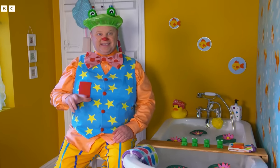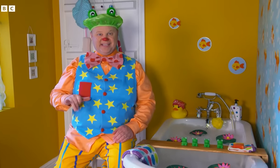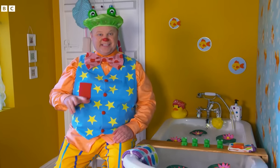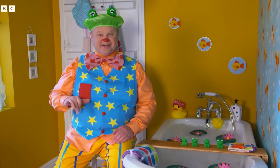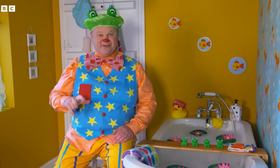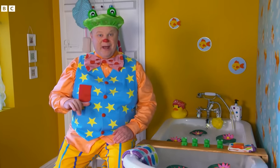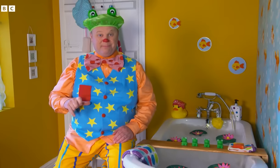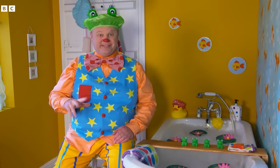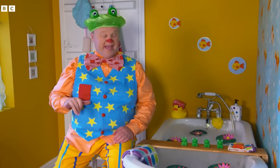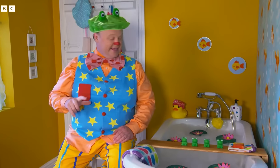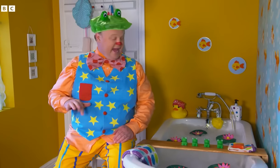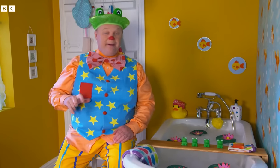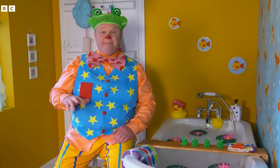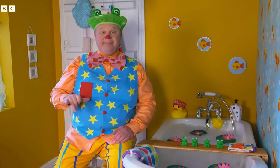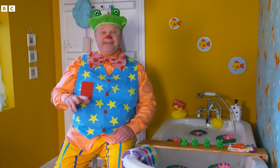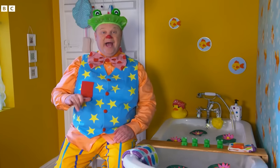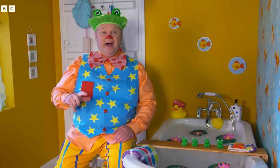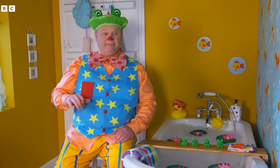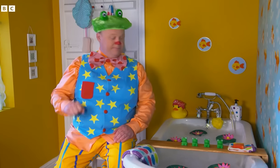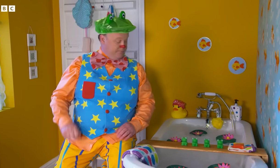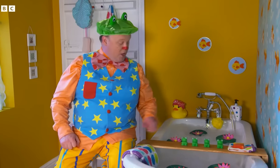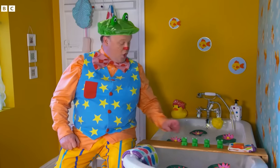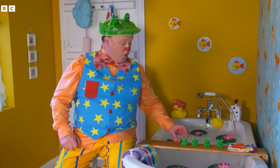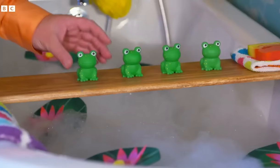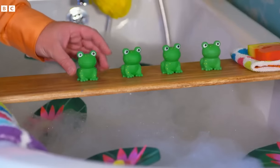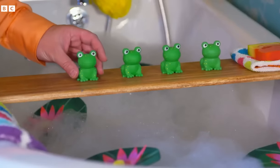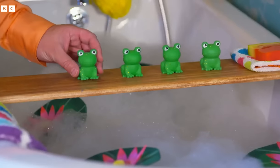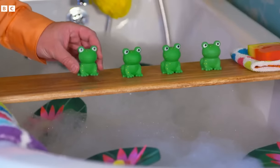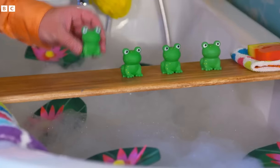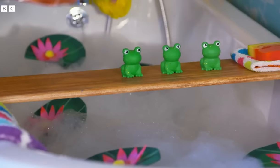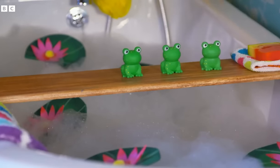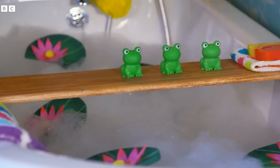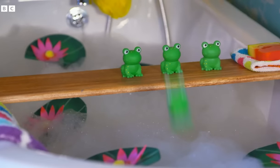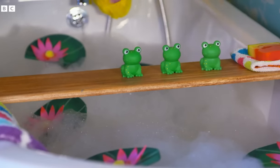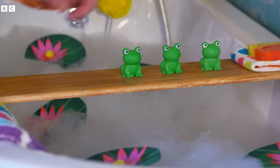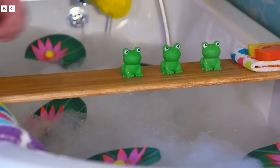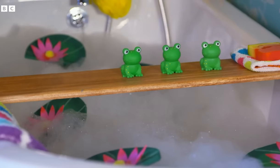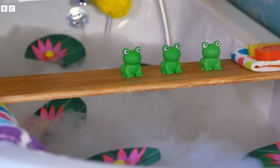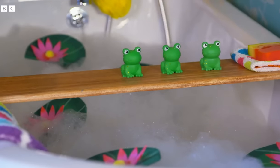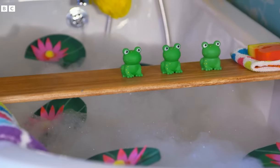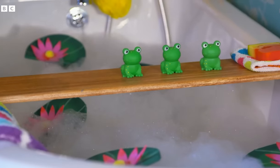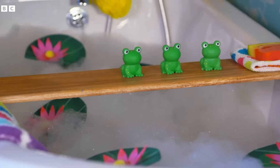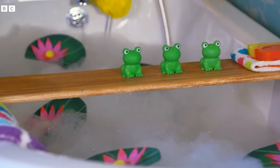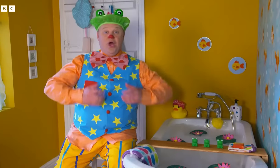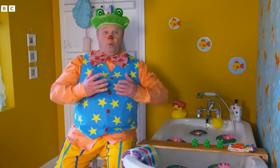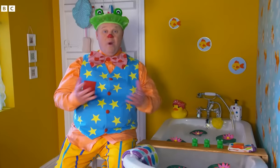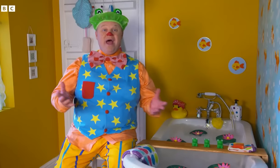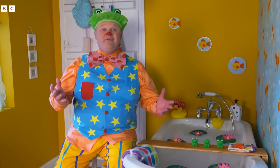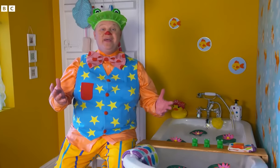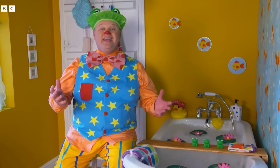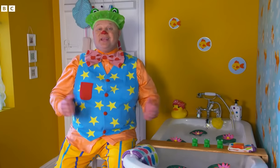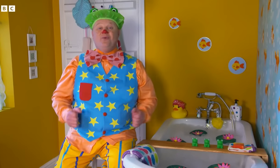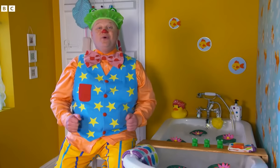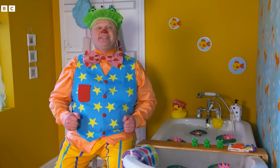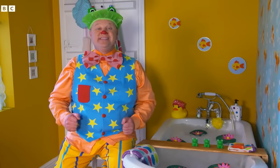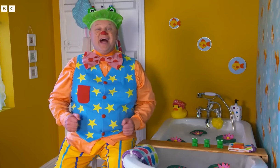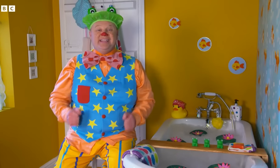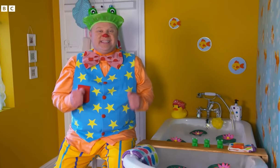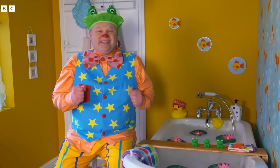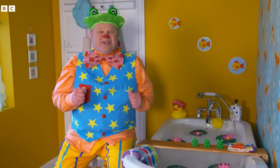delicious grubs. Yum, yum! One jumped into the pool where it was nice and